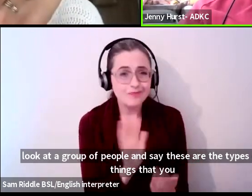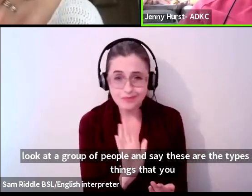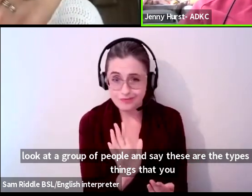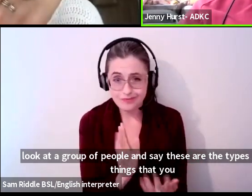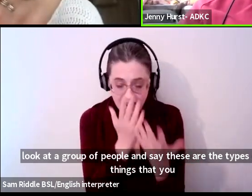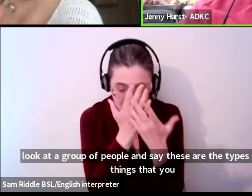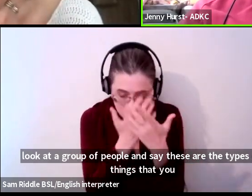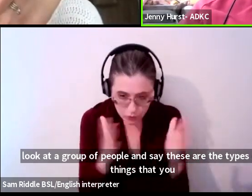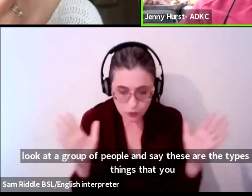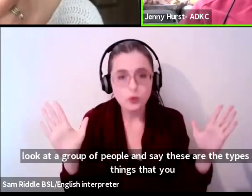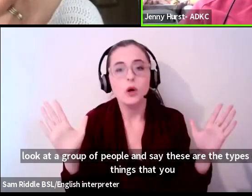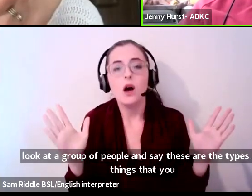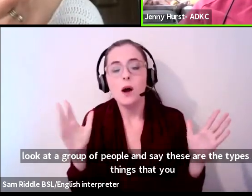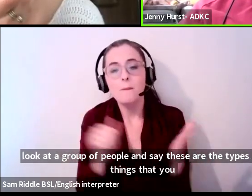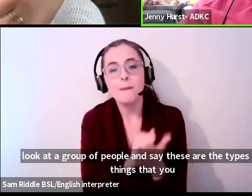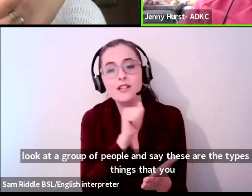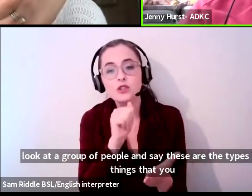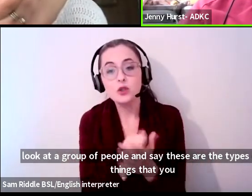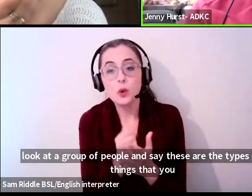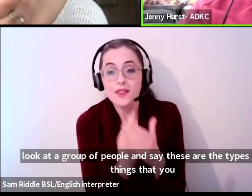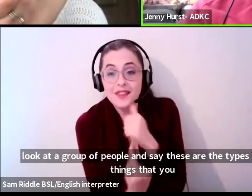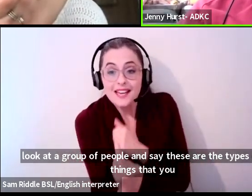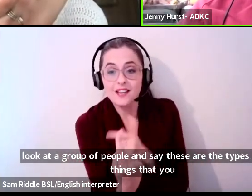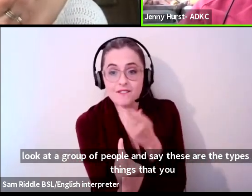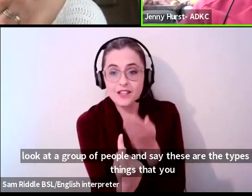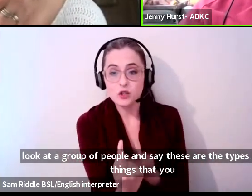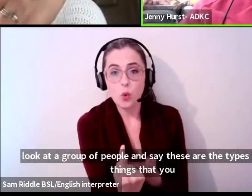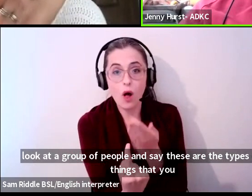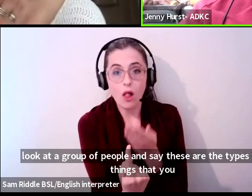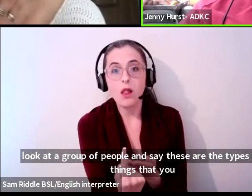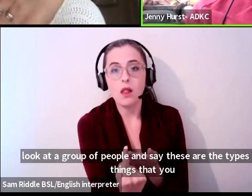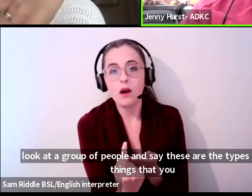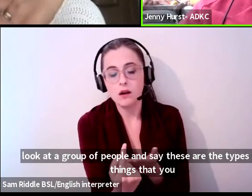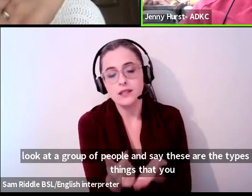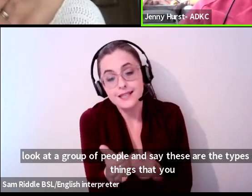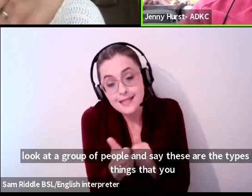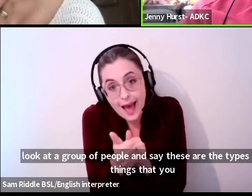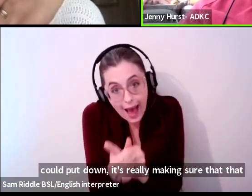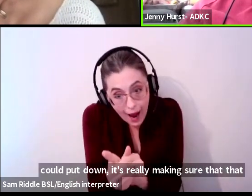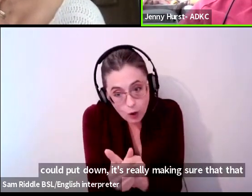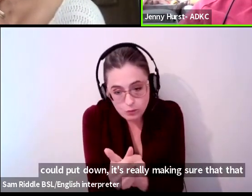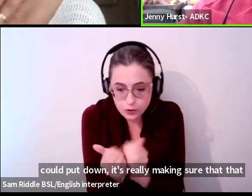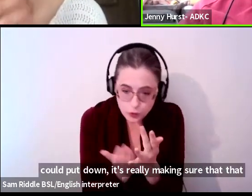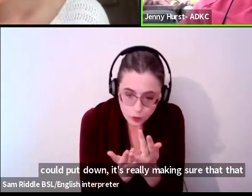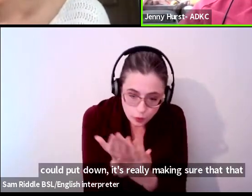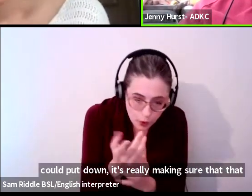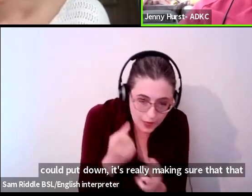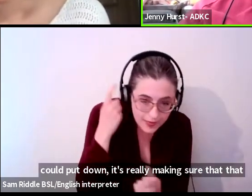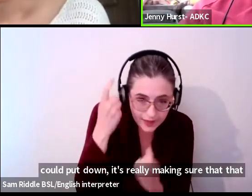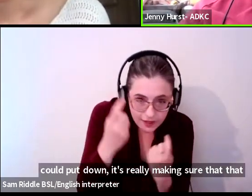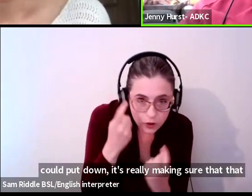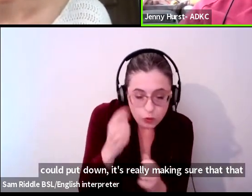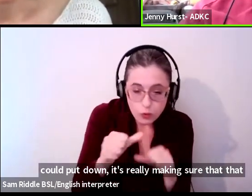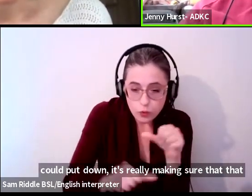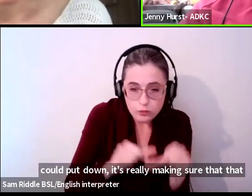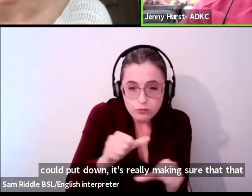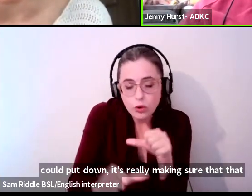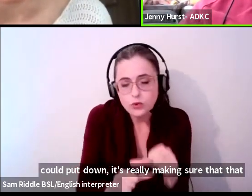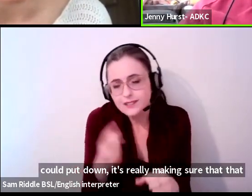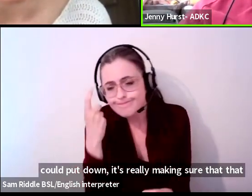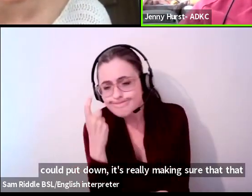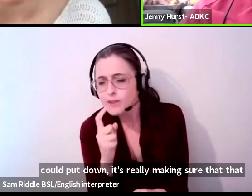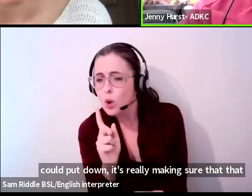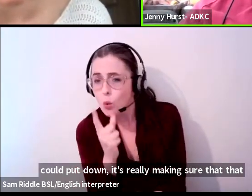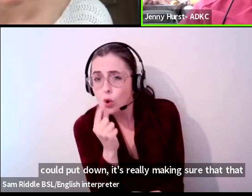making sure that the individual is helped to think through that process about what could possibly